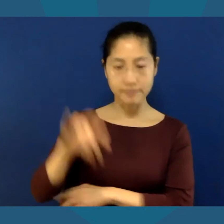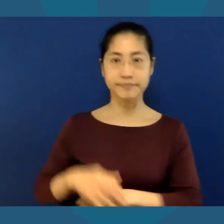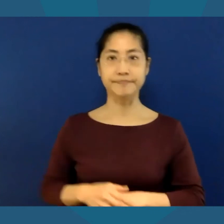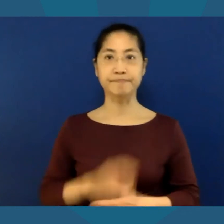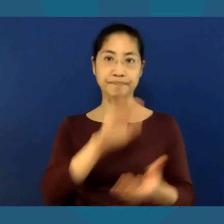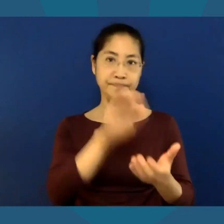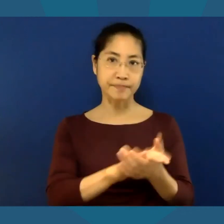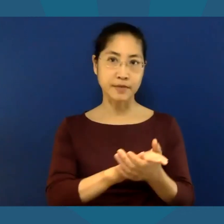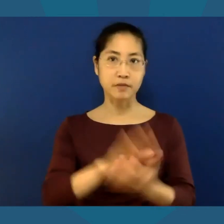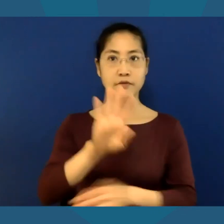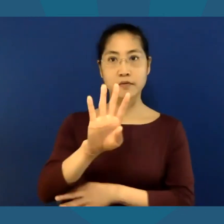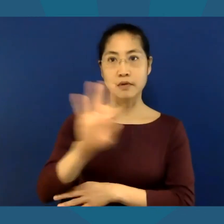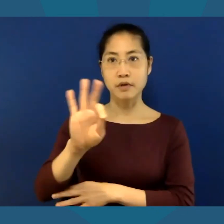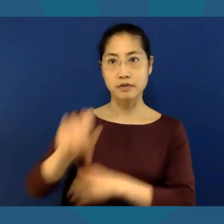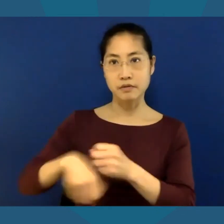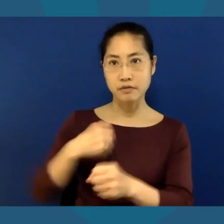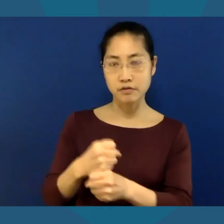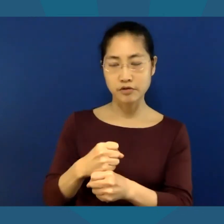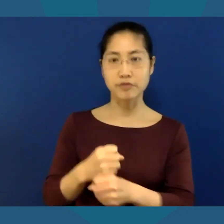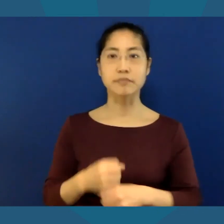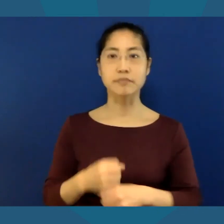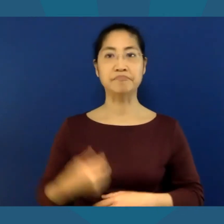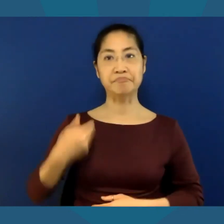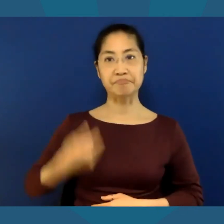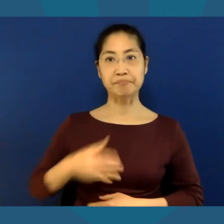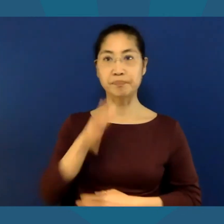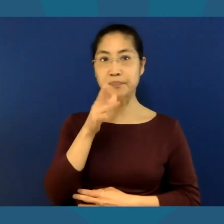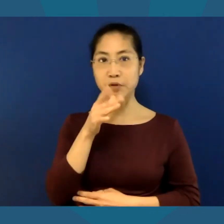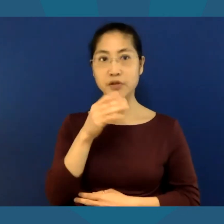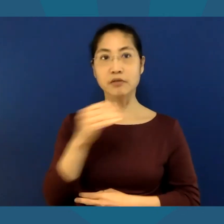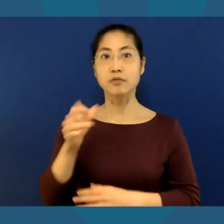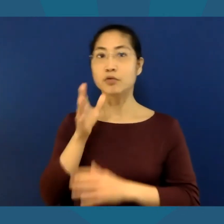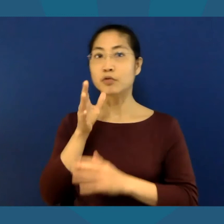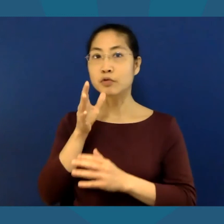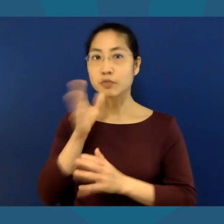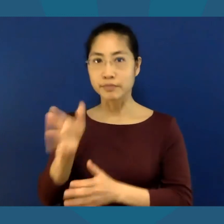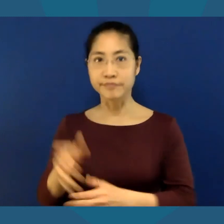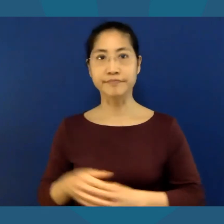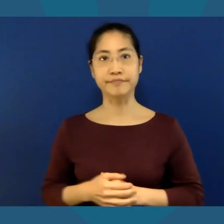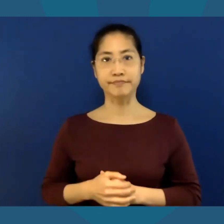Married 49 years. Mother and grandmother.